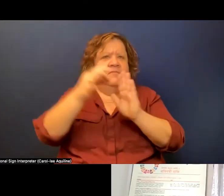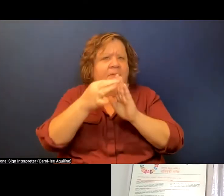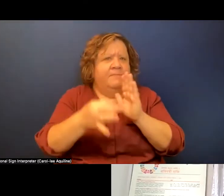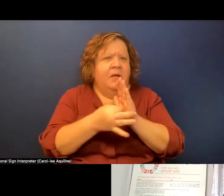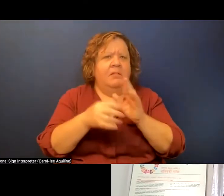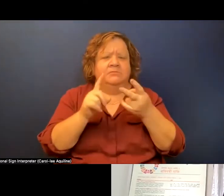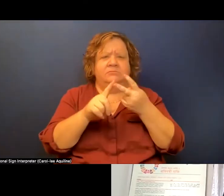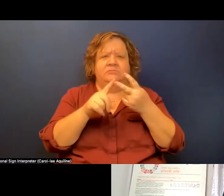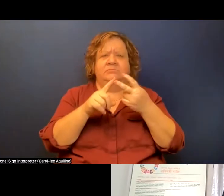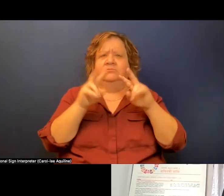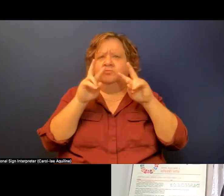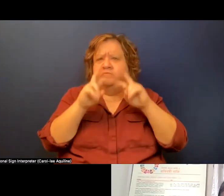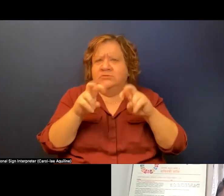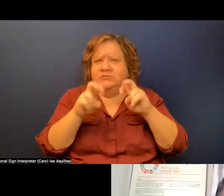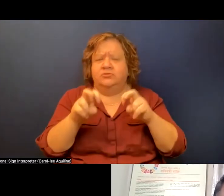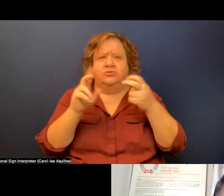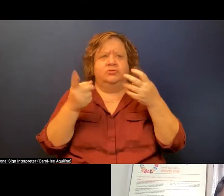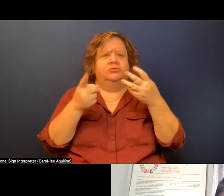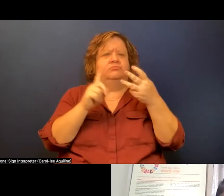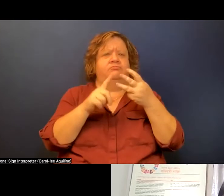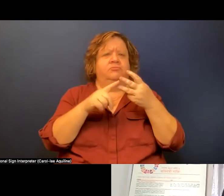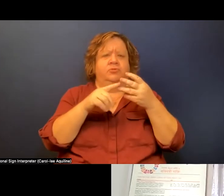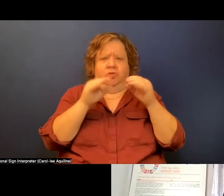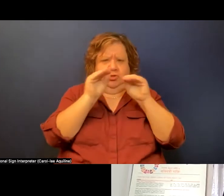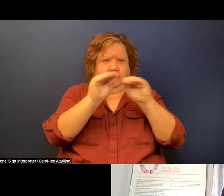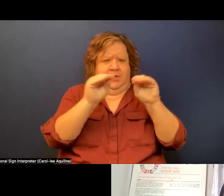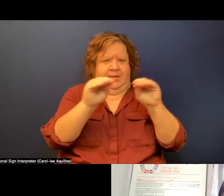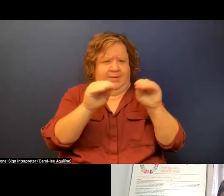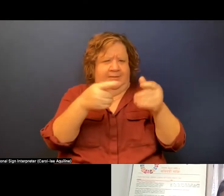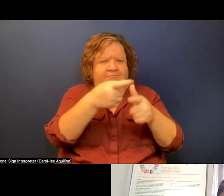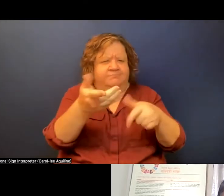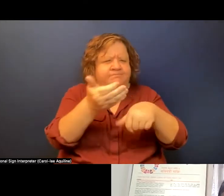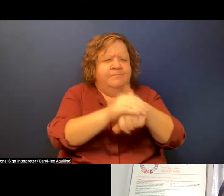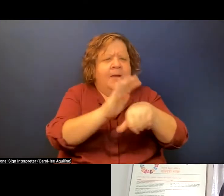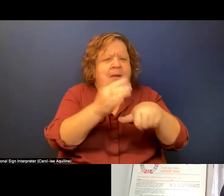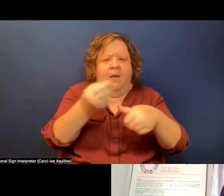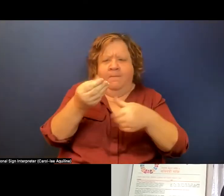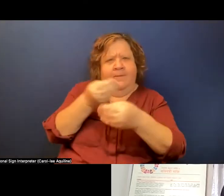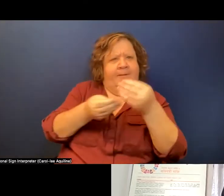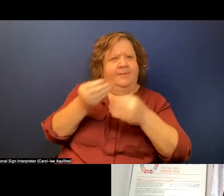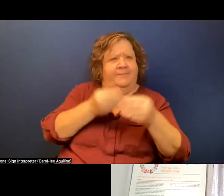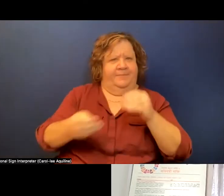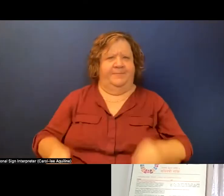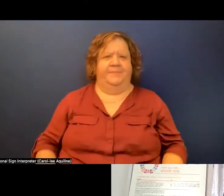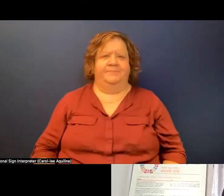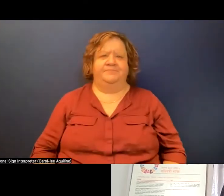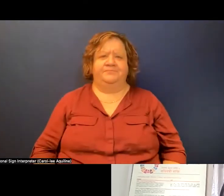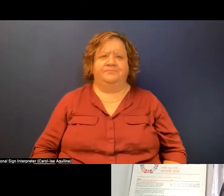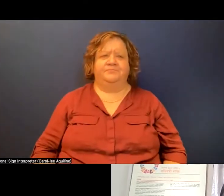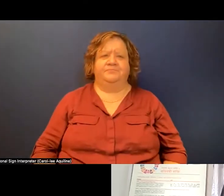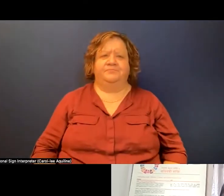disability inclusive skills and employment. He has led and conducted research on disability issues, and he holds a diploma